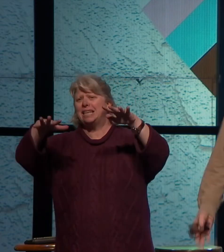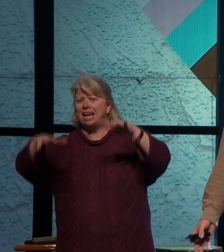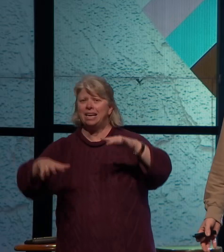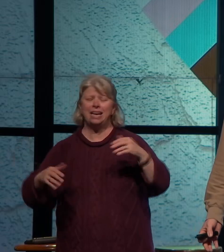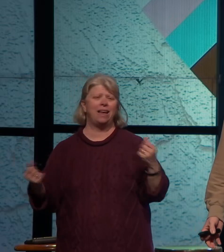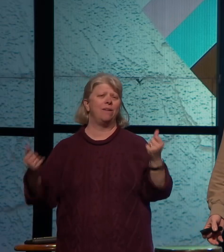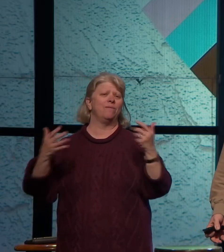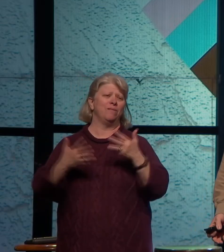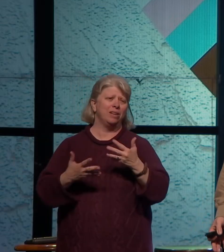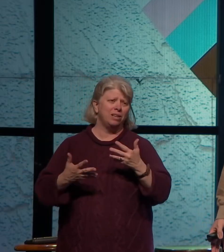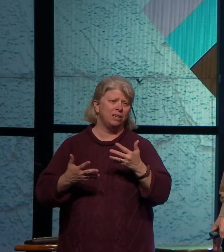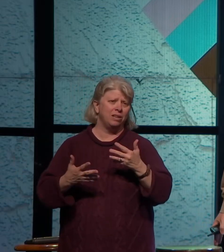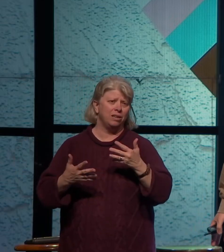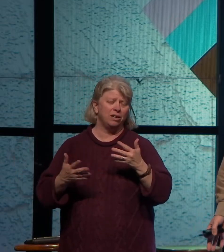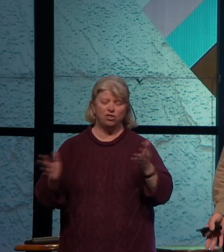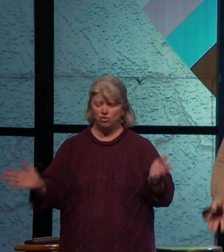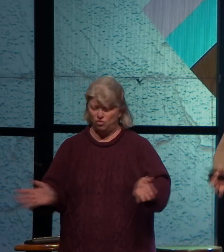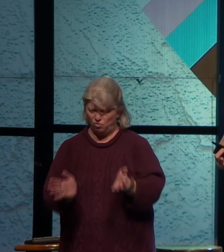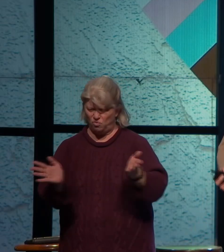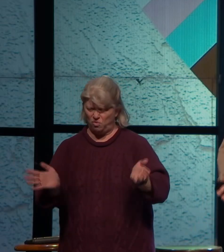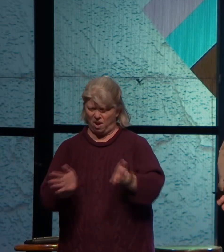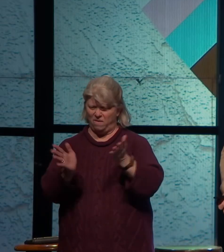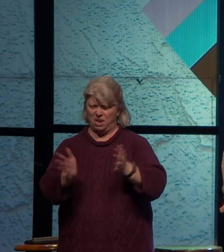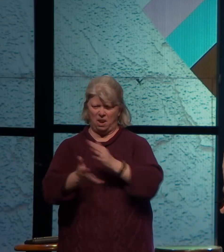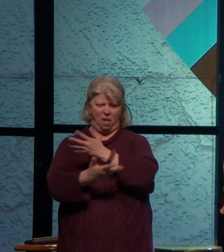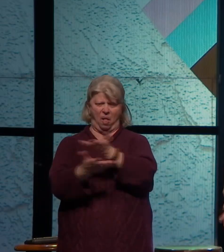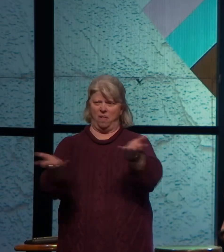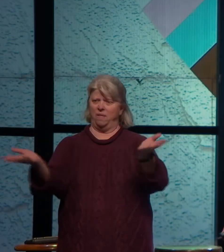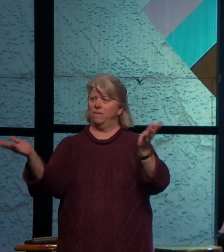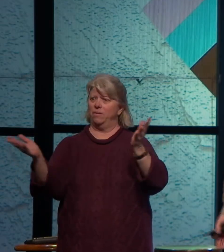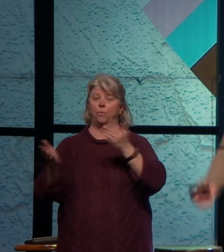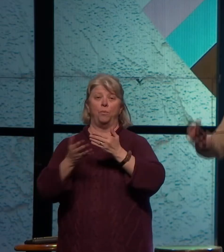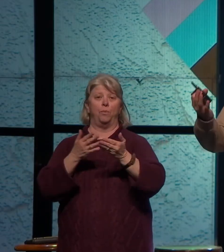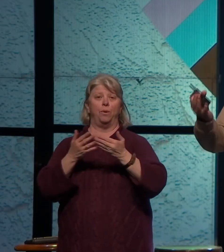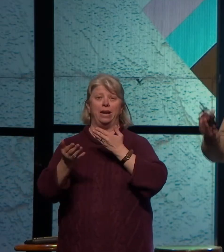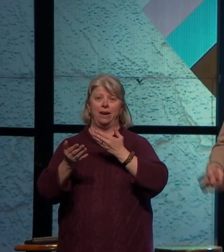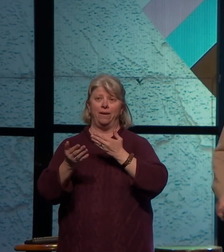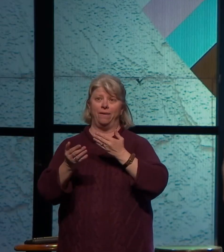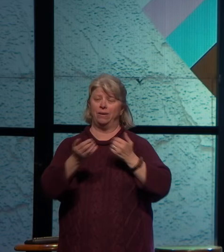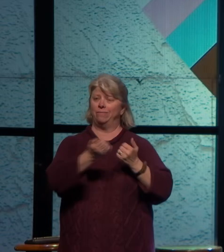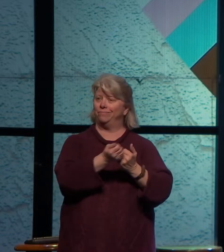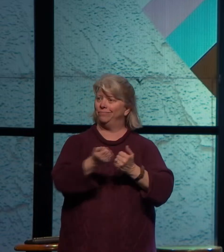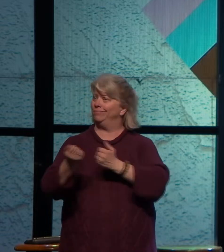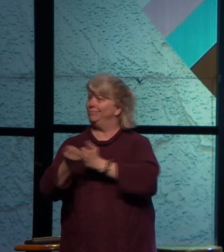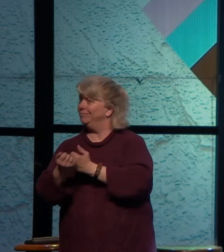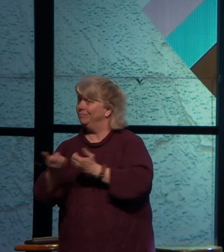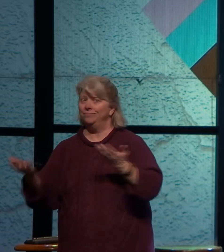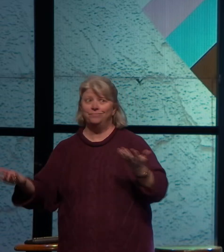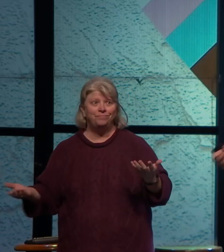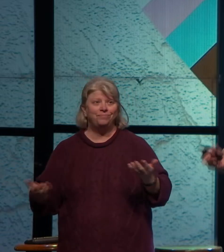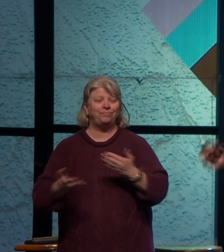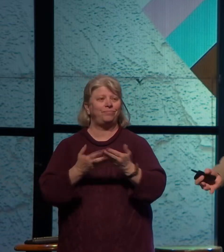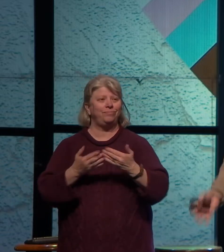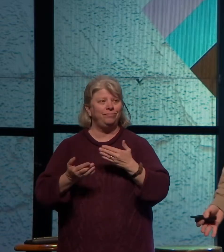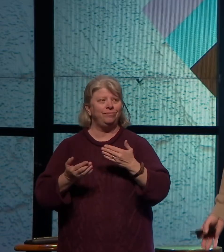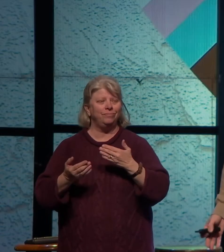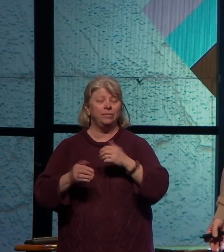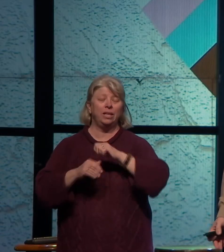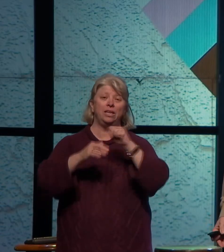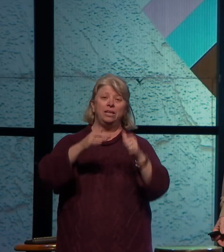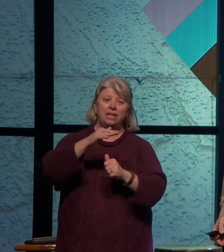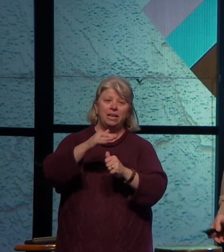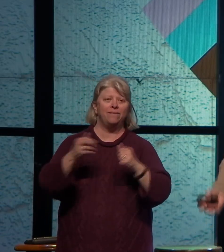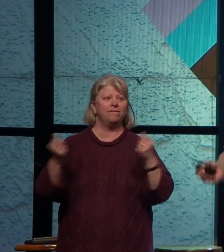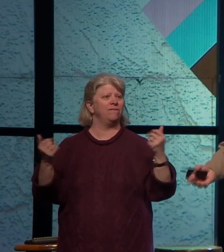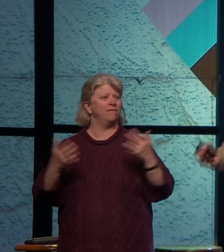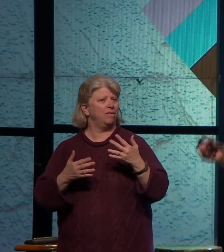and fear. It's driving all of it. Whatever side you find yourself on, that's what's underneath it